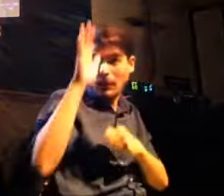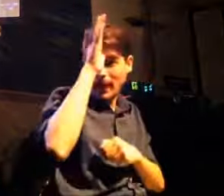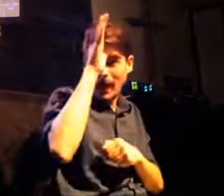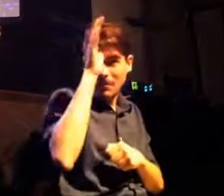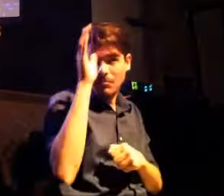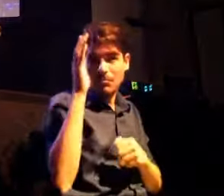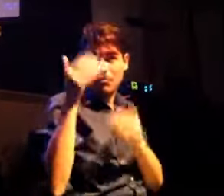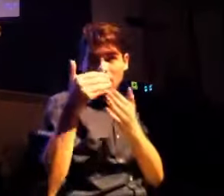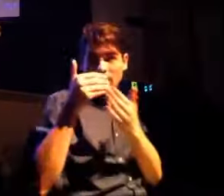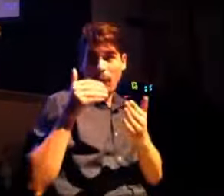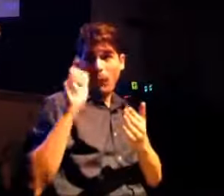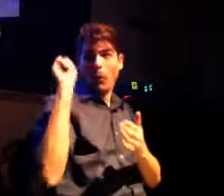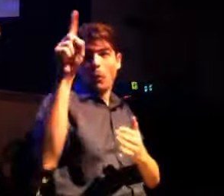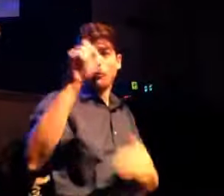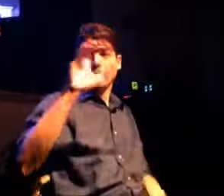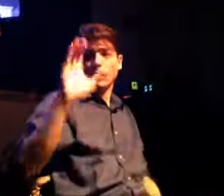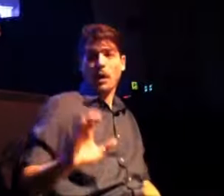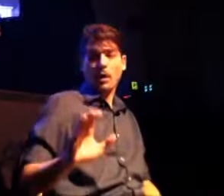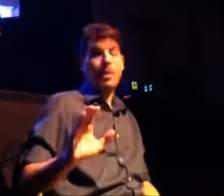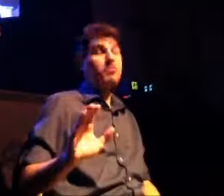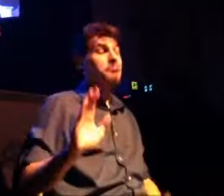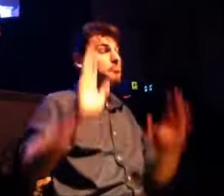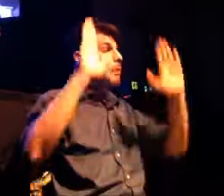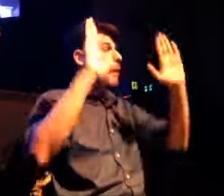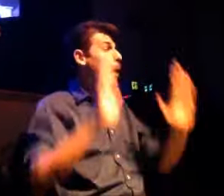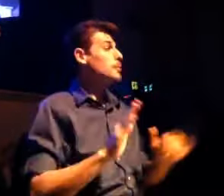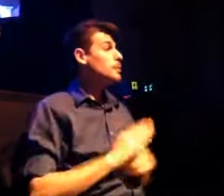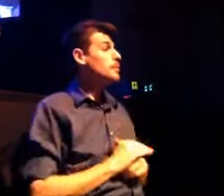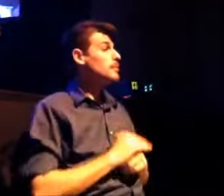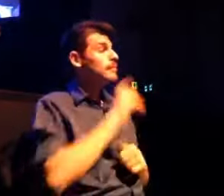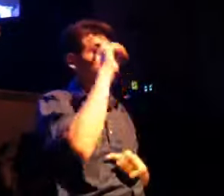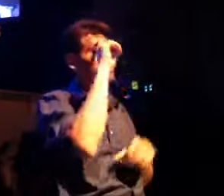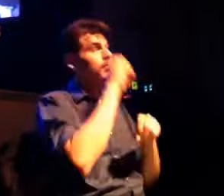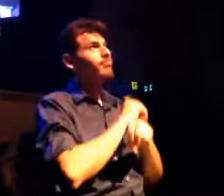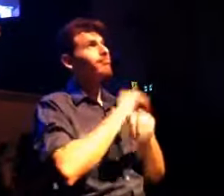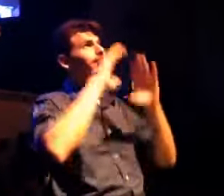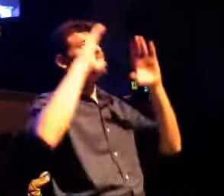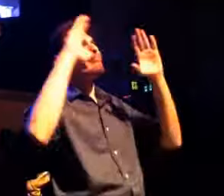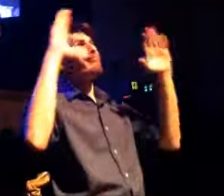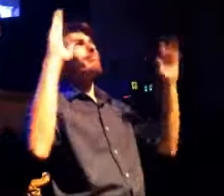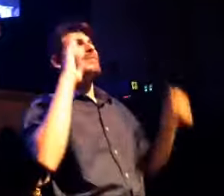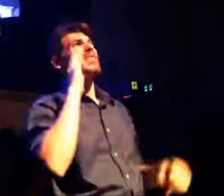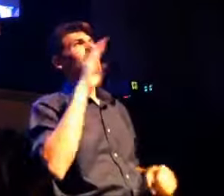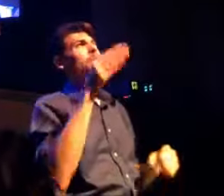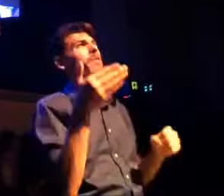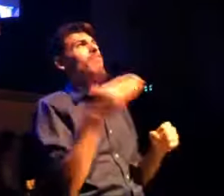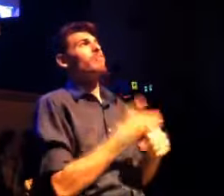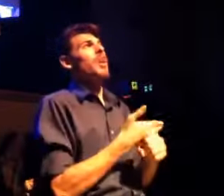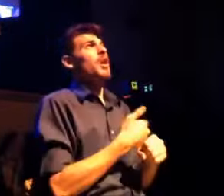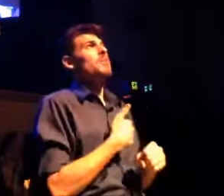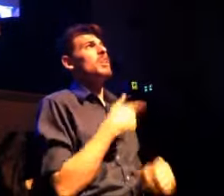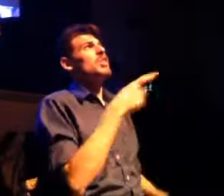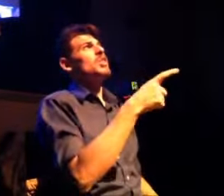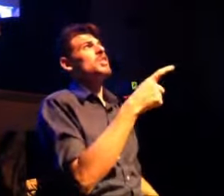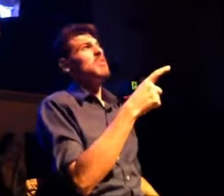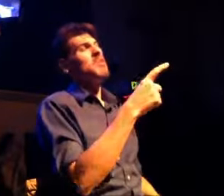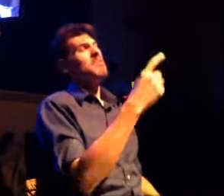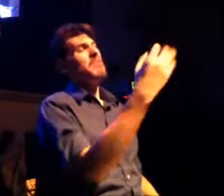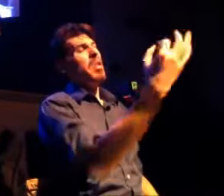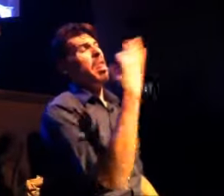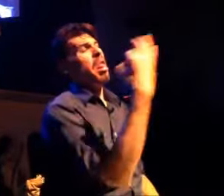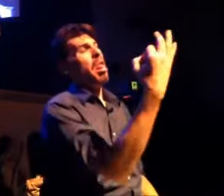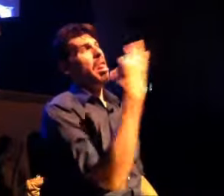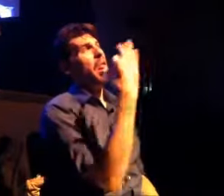great. They're going to let me go this time. I won't hear the end of it from her. Then I won't be able to send Carl